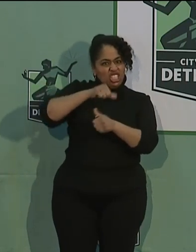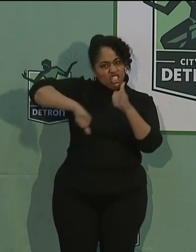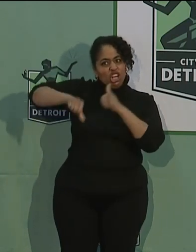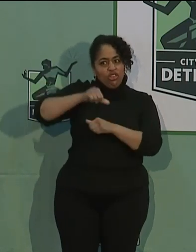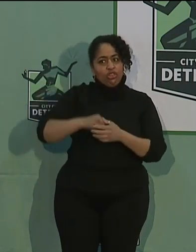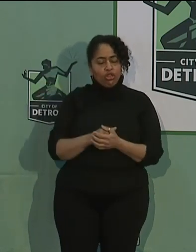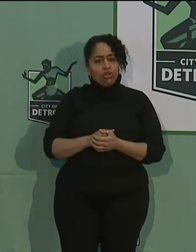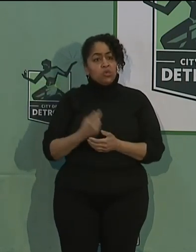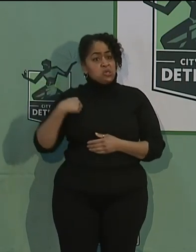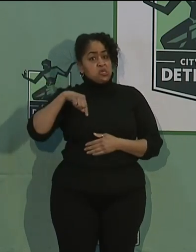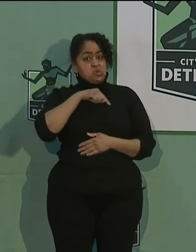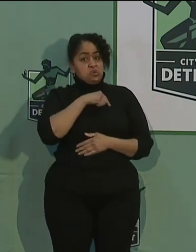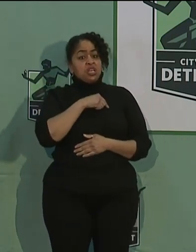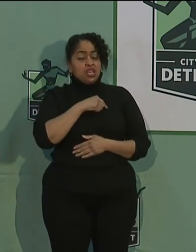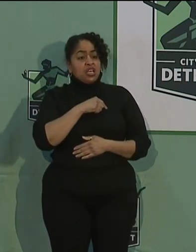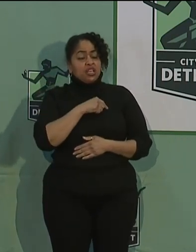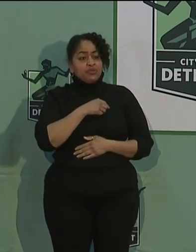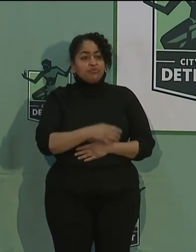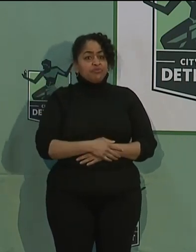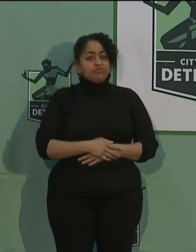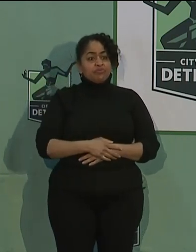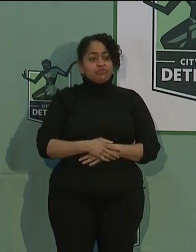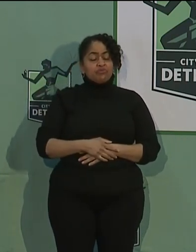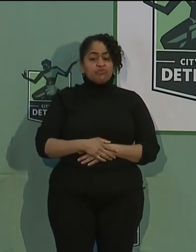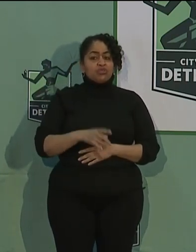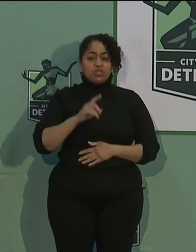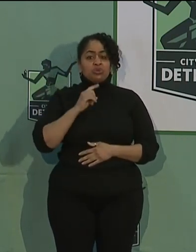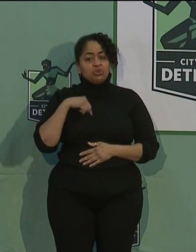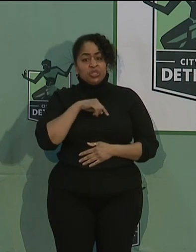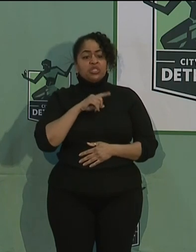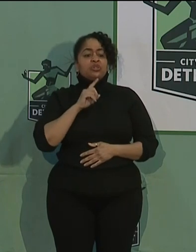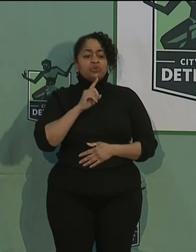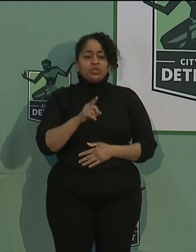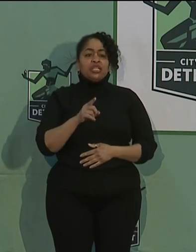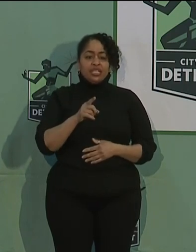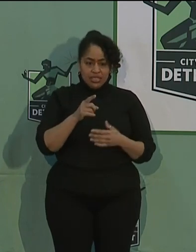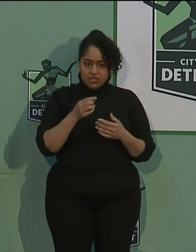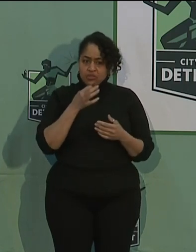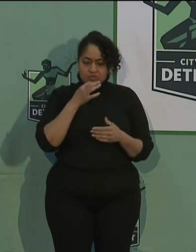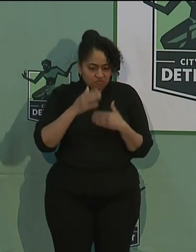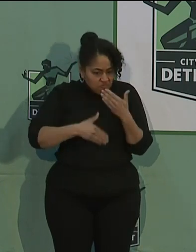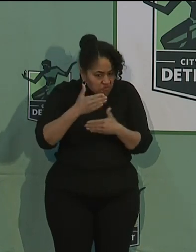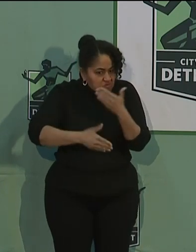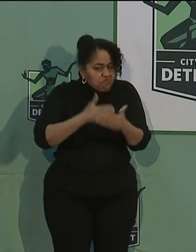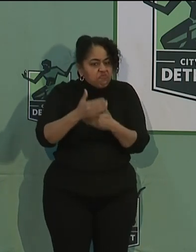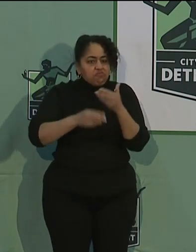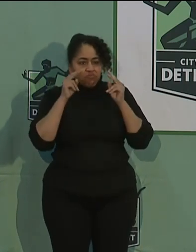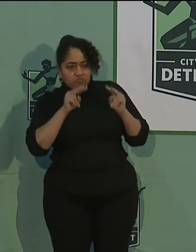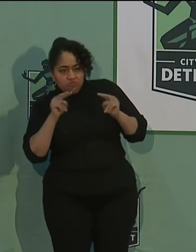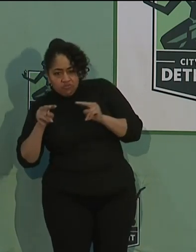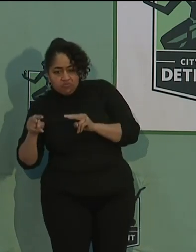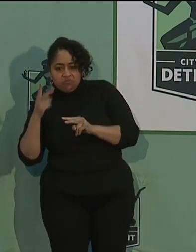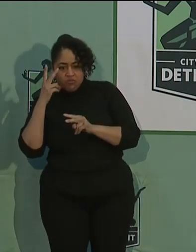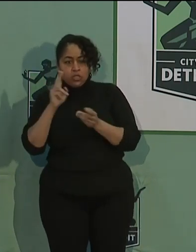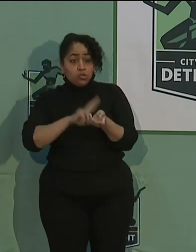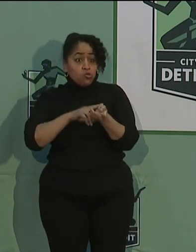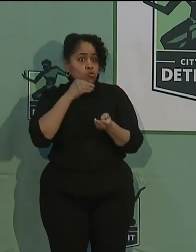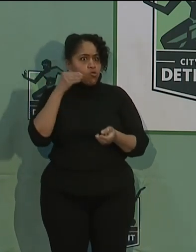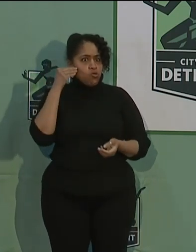are dramatically ramping up our nursing home testing, and the numbers continue to be disturbing. We've